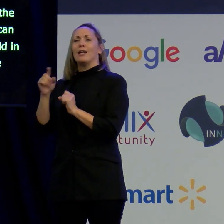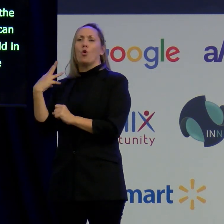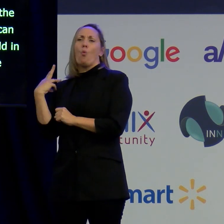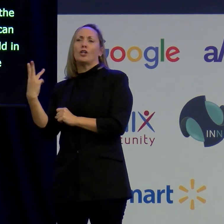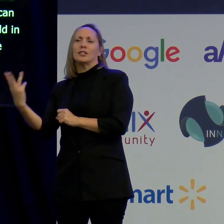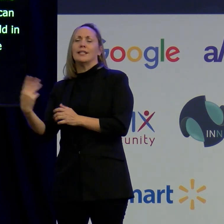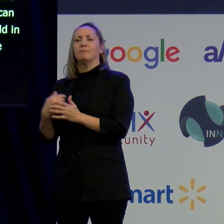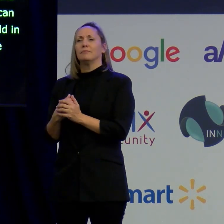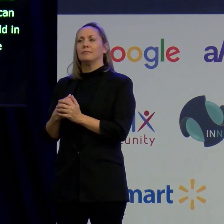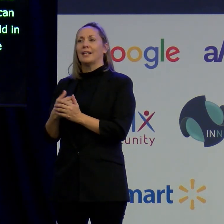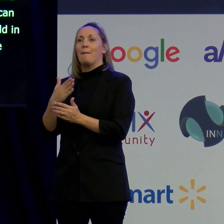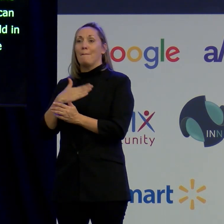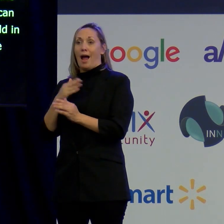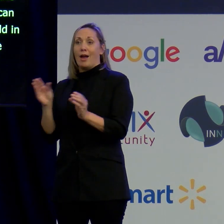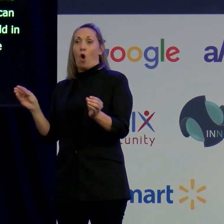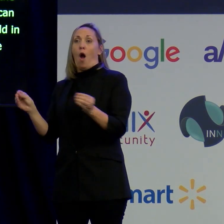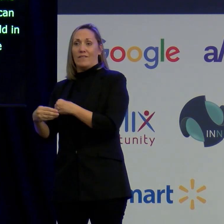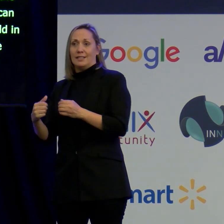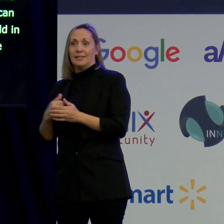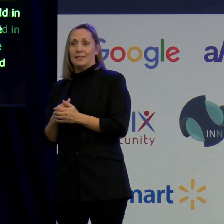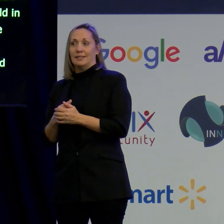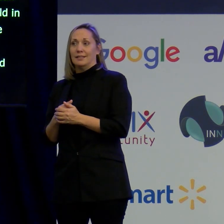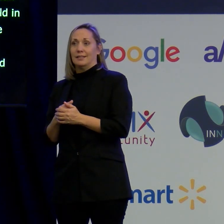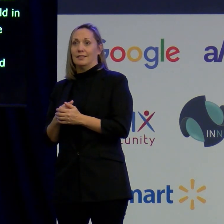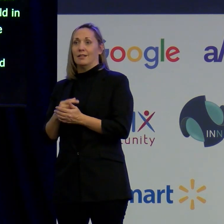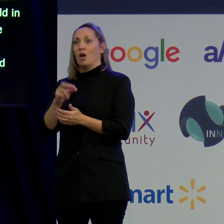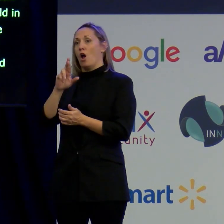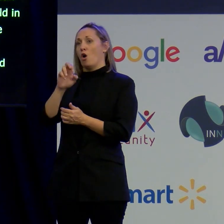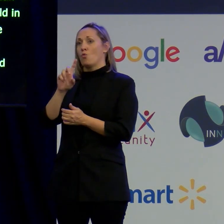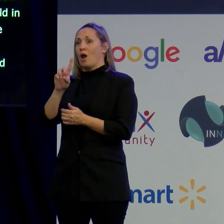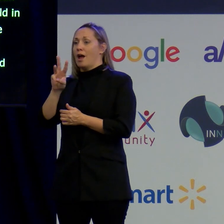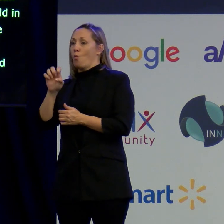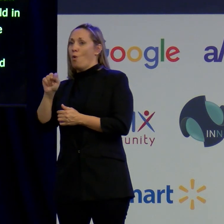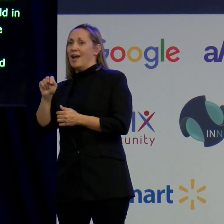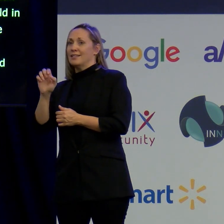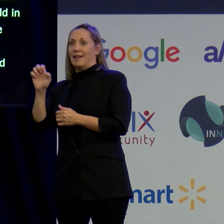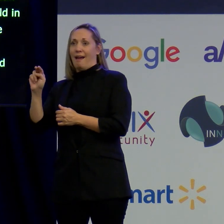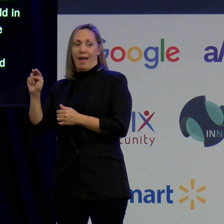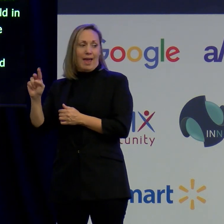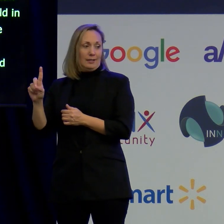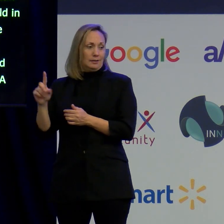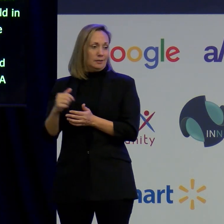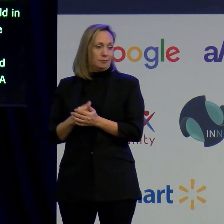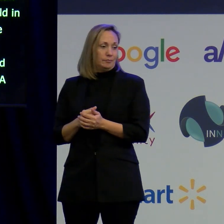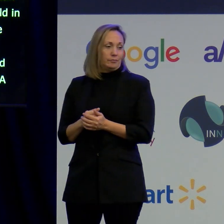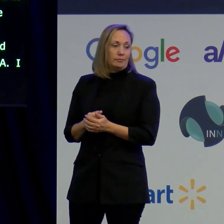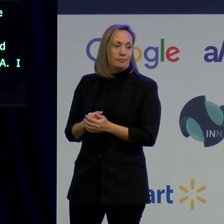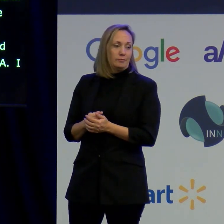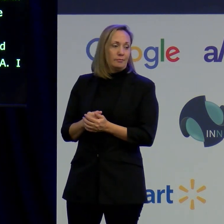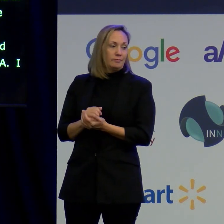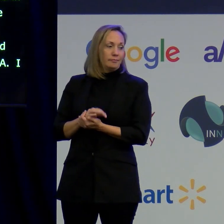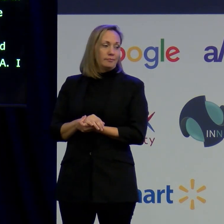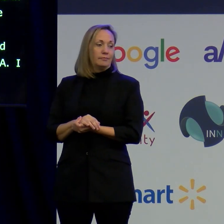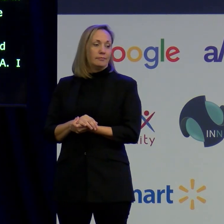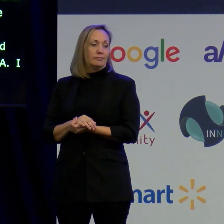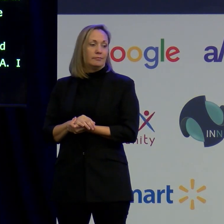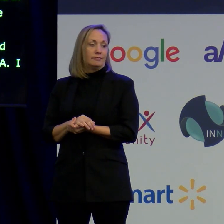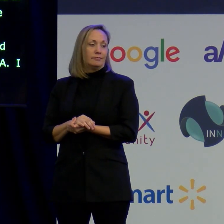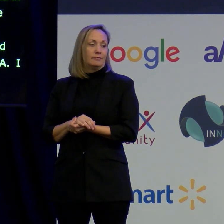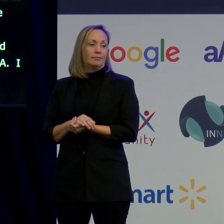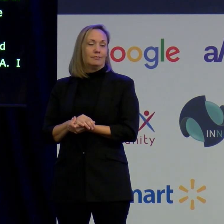and actually my office, which is Red West A. And this, I took a little picture of the entrance to my